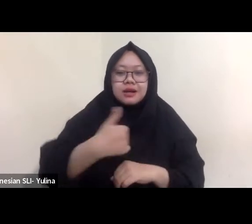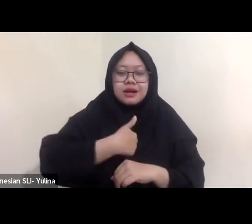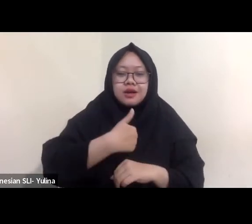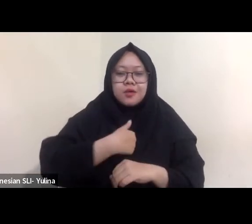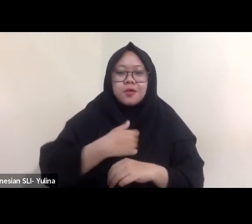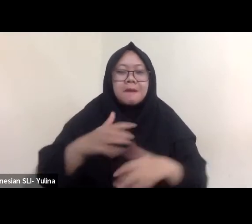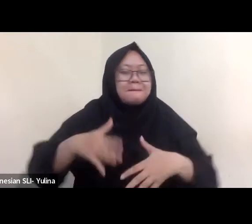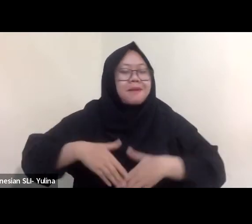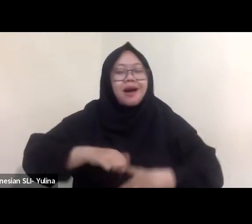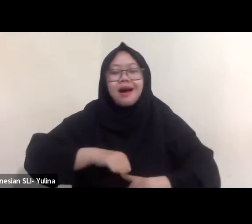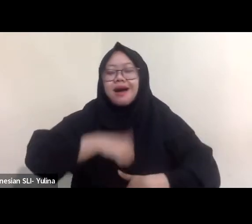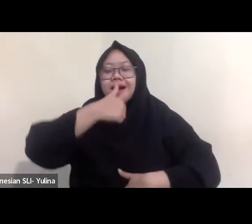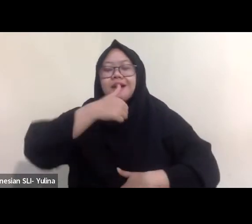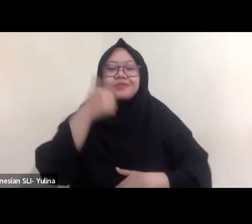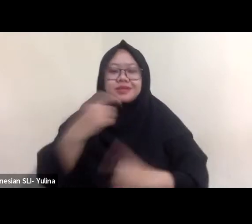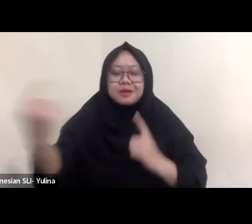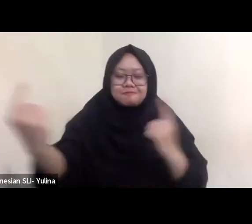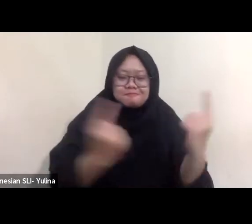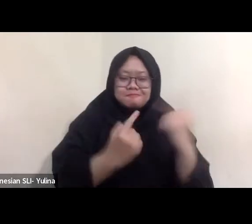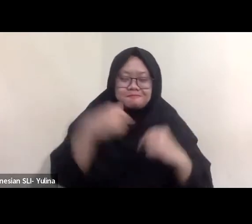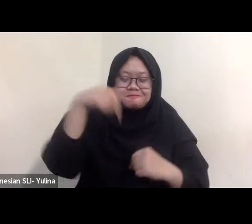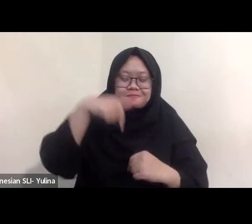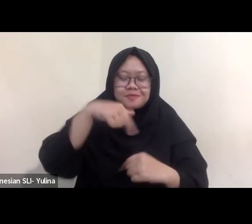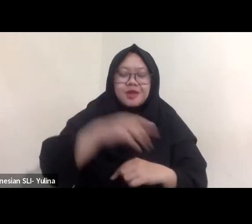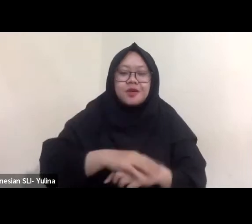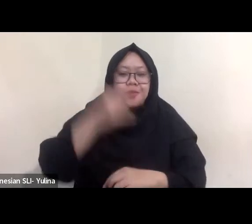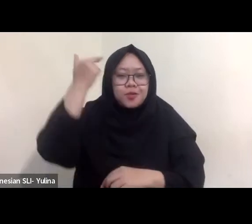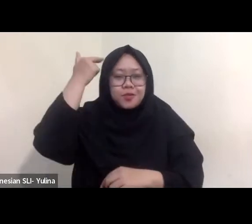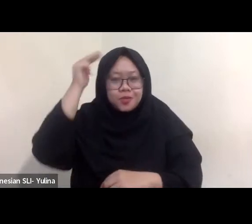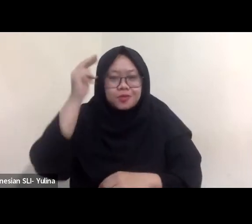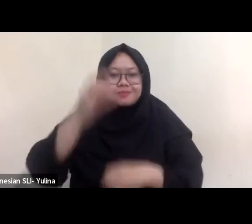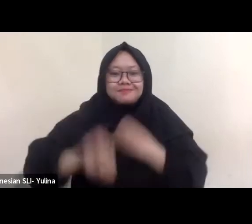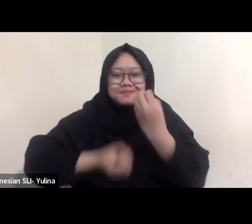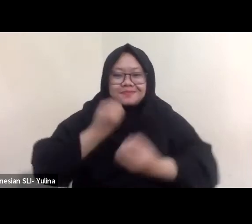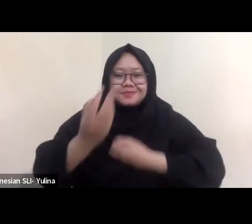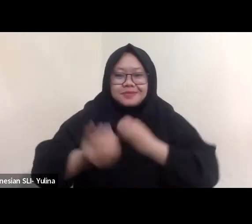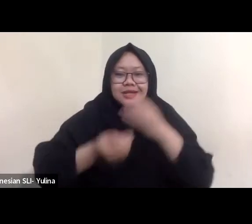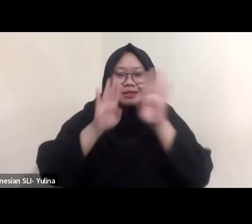give my welcome remarks. So again,